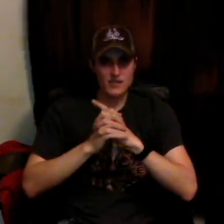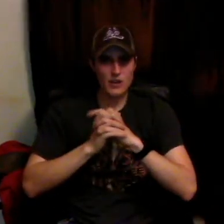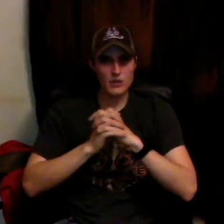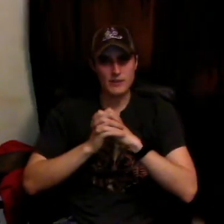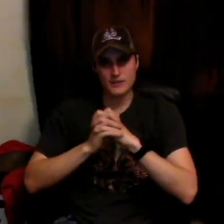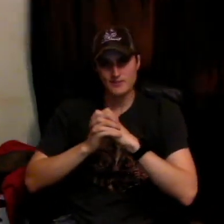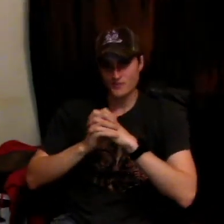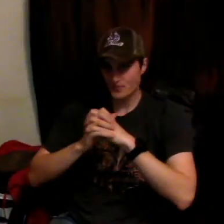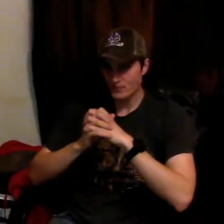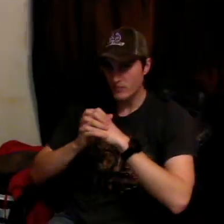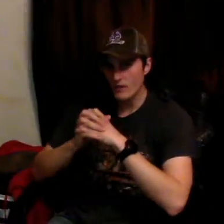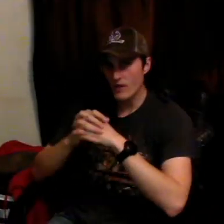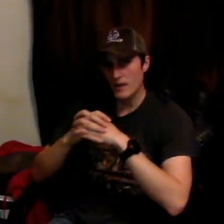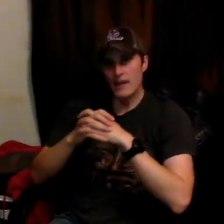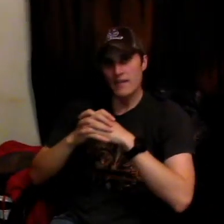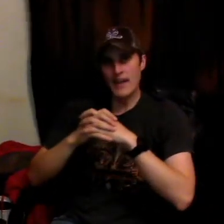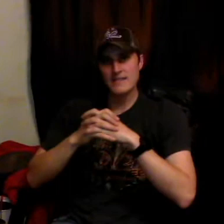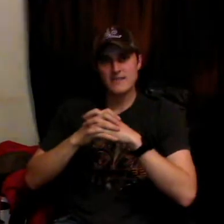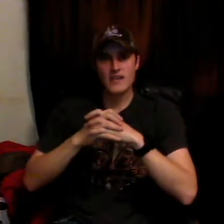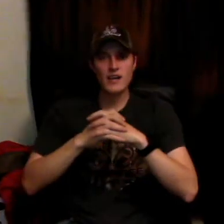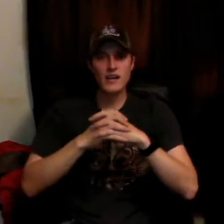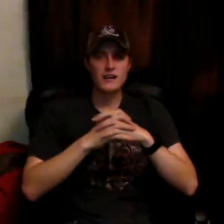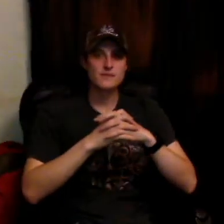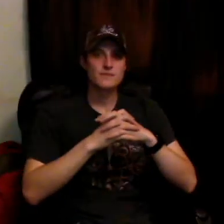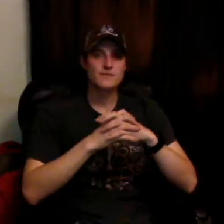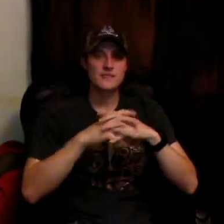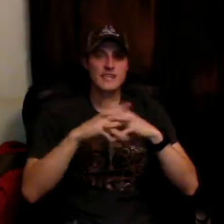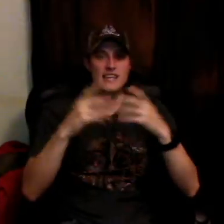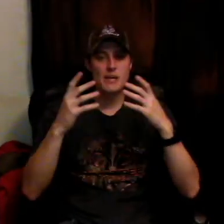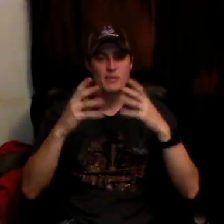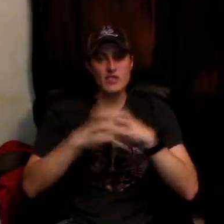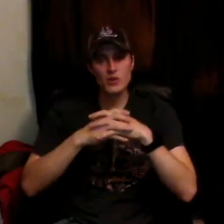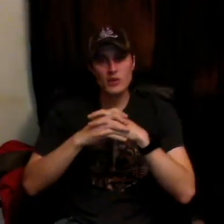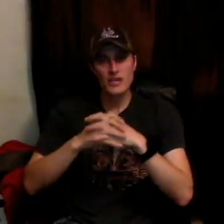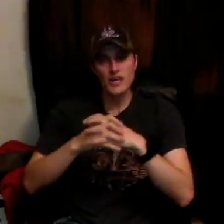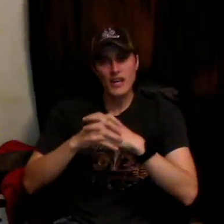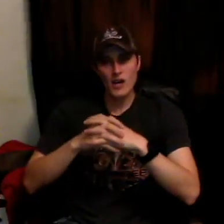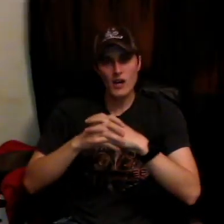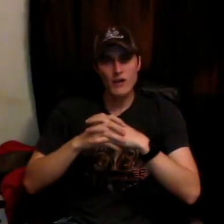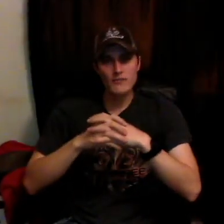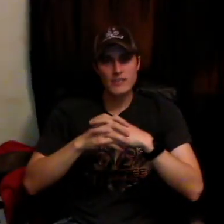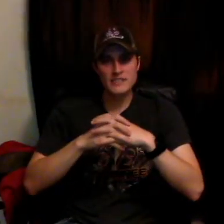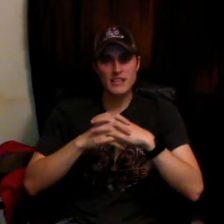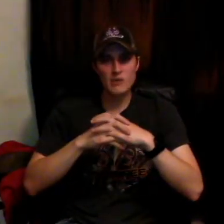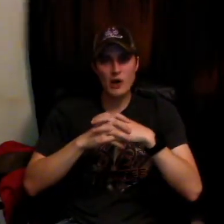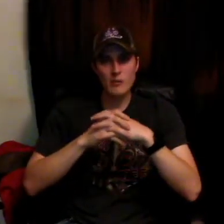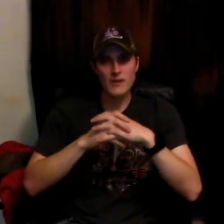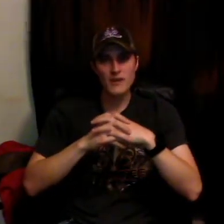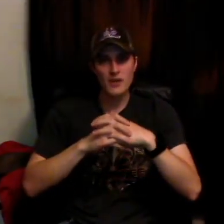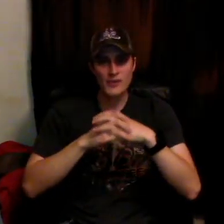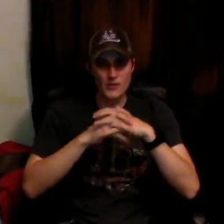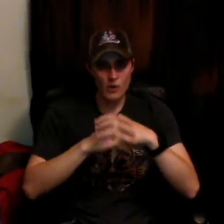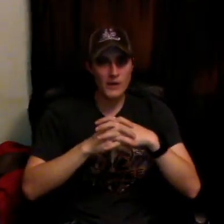so that's today's episode of Kentucky Bowman. Go